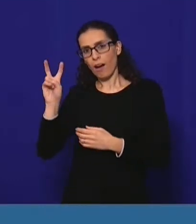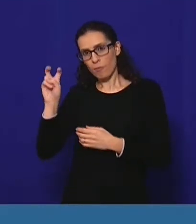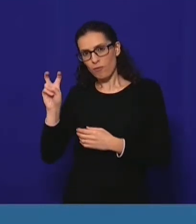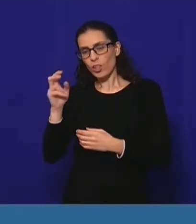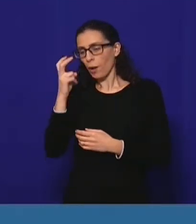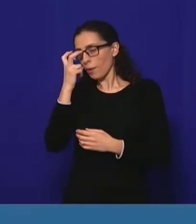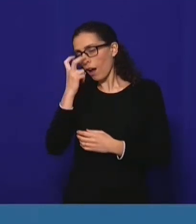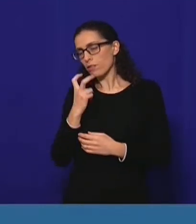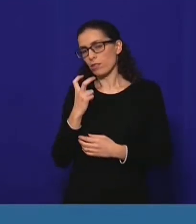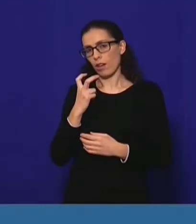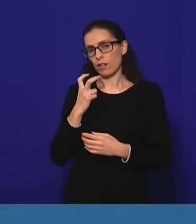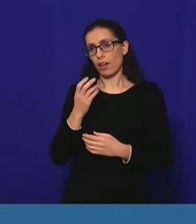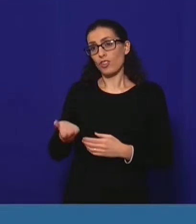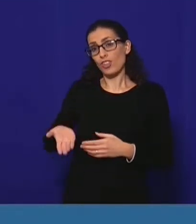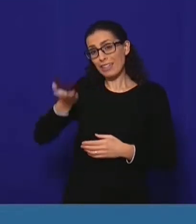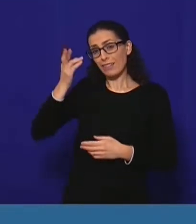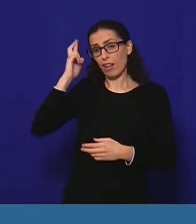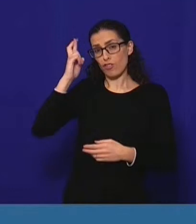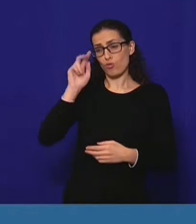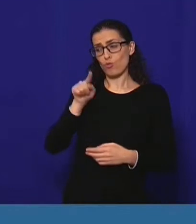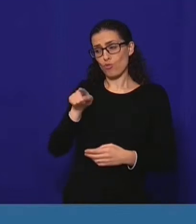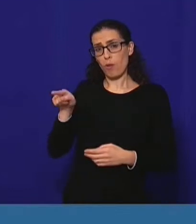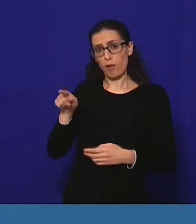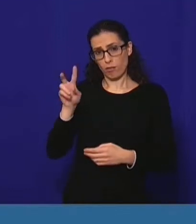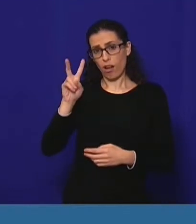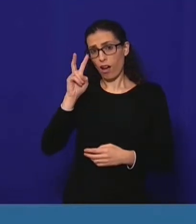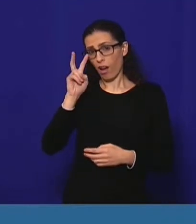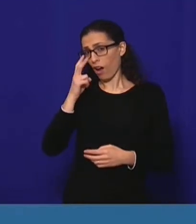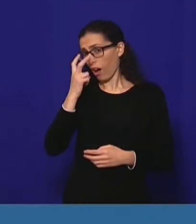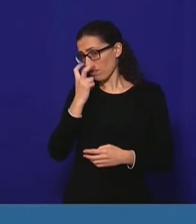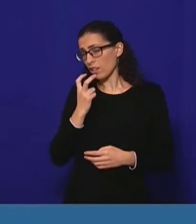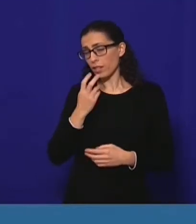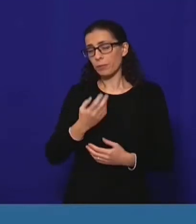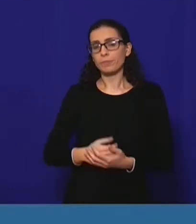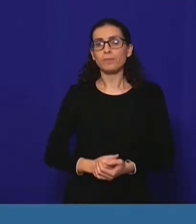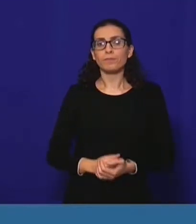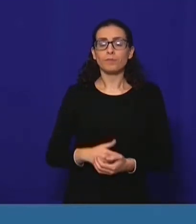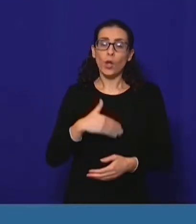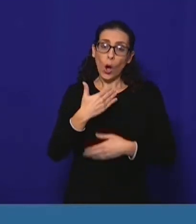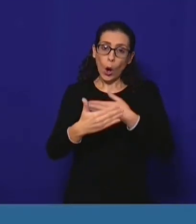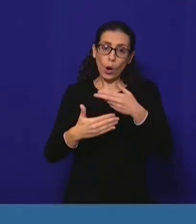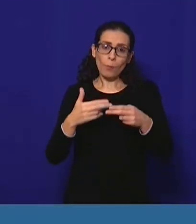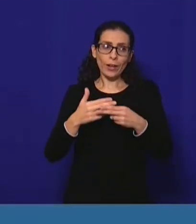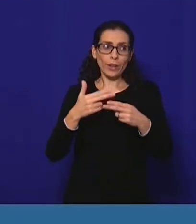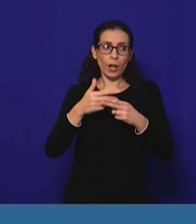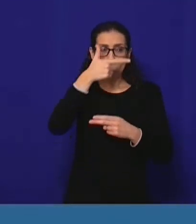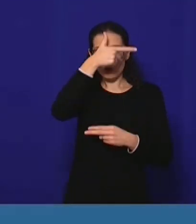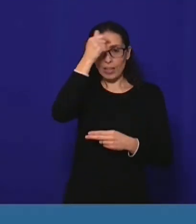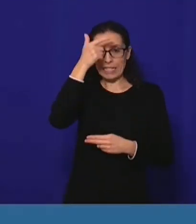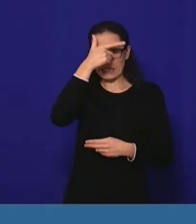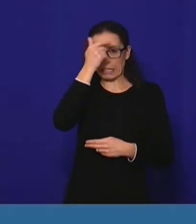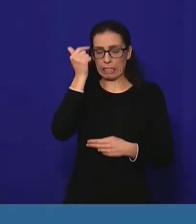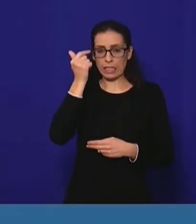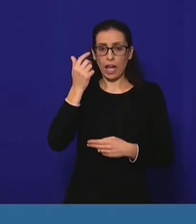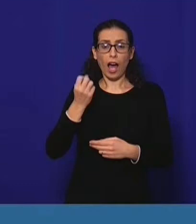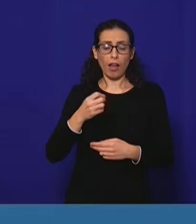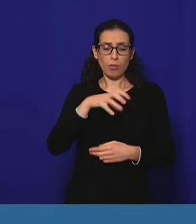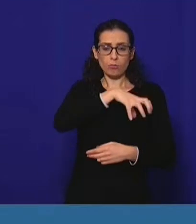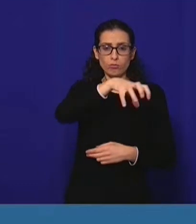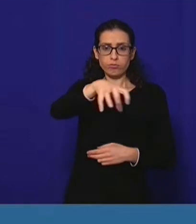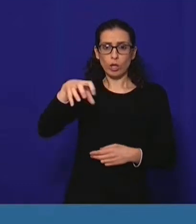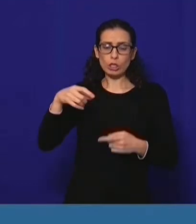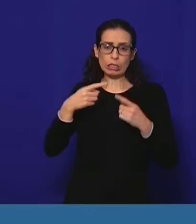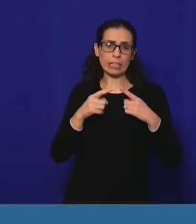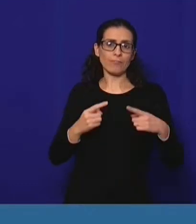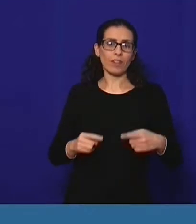friskju. Għajna d-dejn bit-testijiet bil-ħabs kollha tagħna u għandna t-testijiet li qegħdin nagħmlu